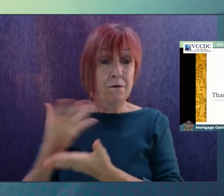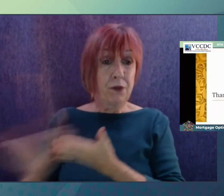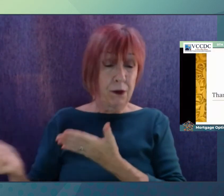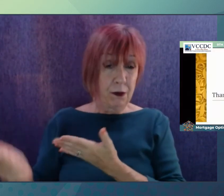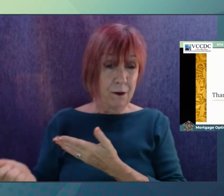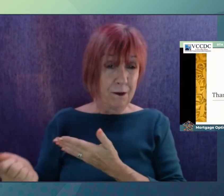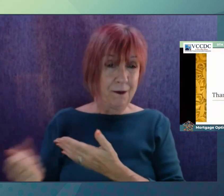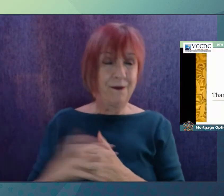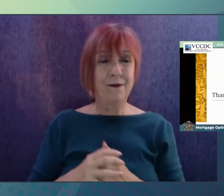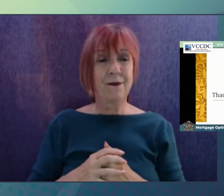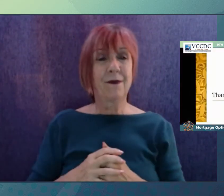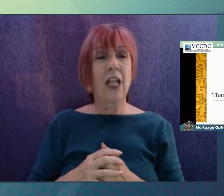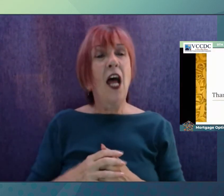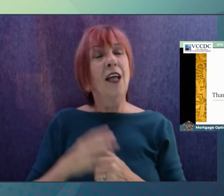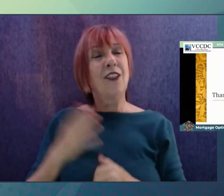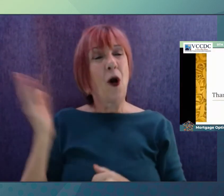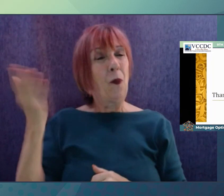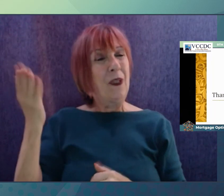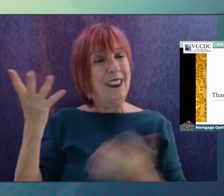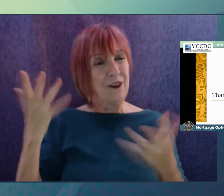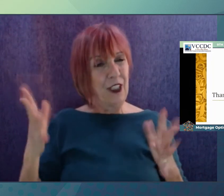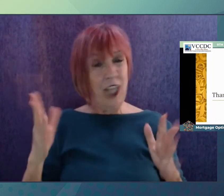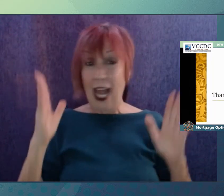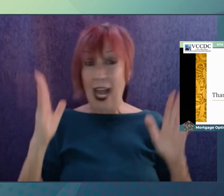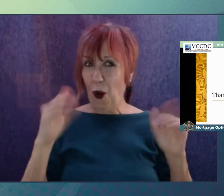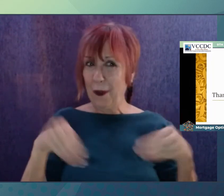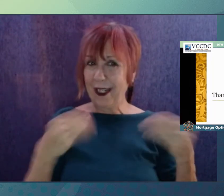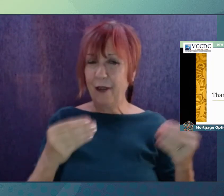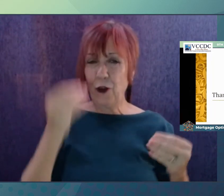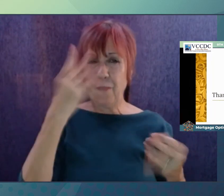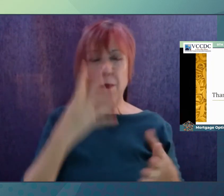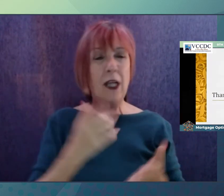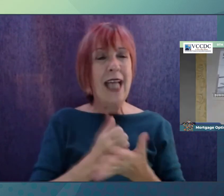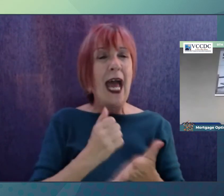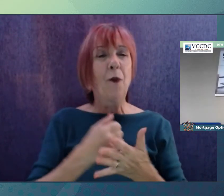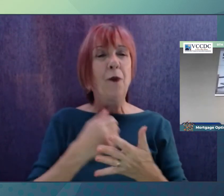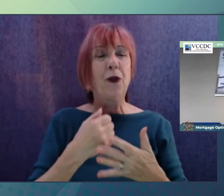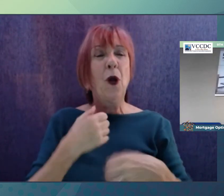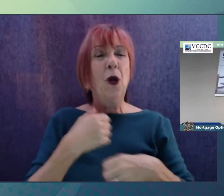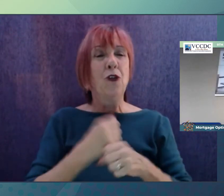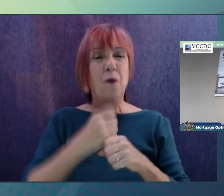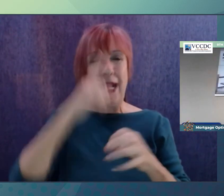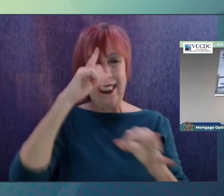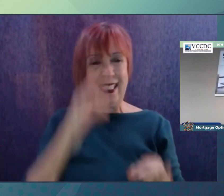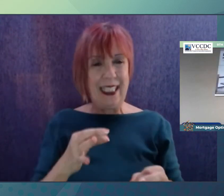it provided useful information that can help you make decisions on what route to take in future.